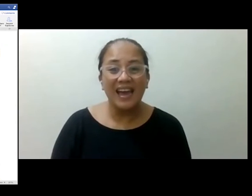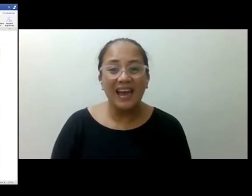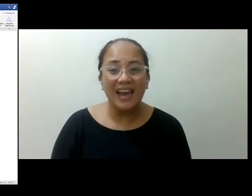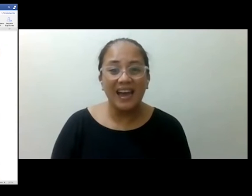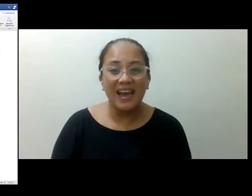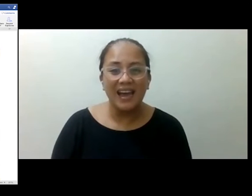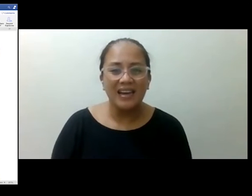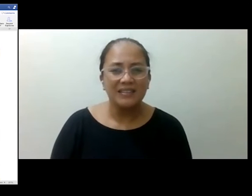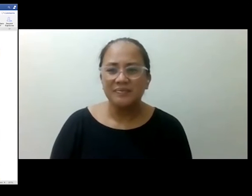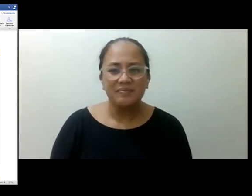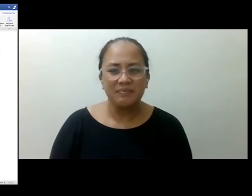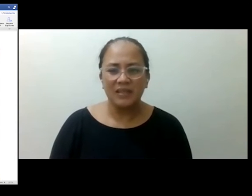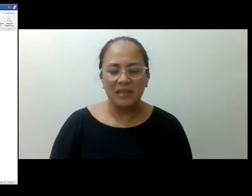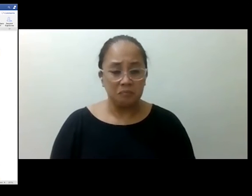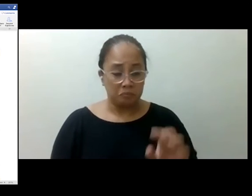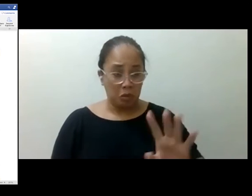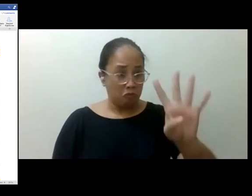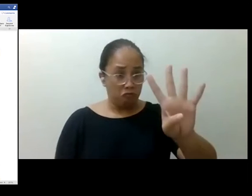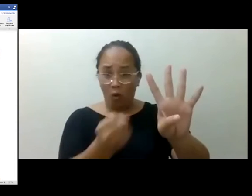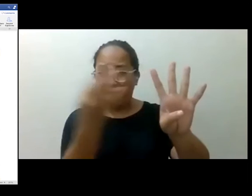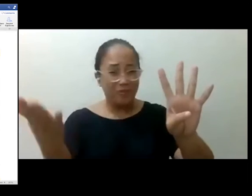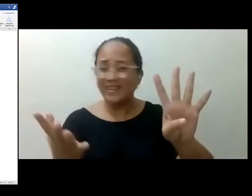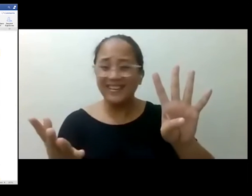You don't ask for how many.